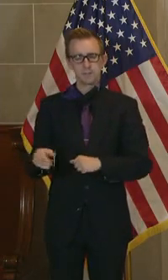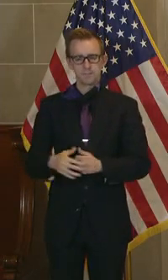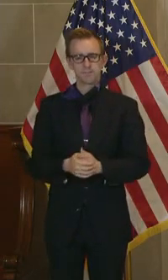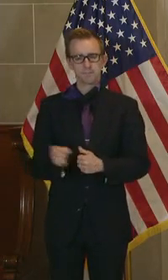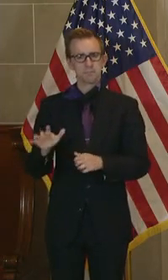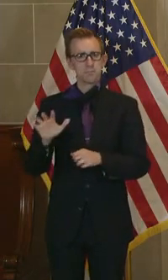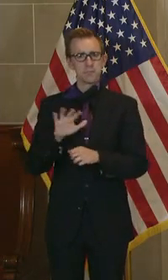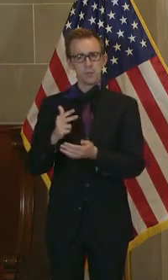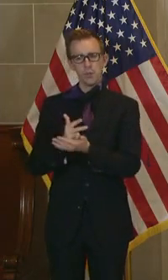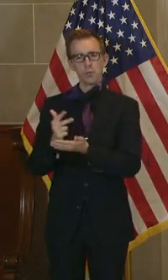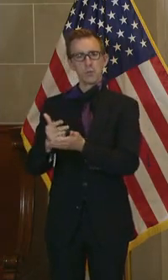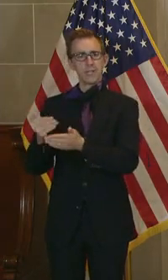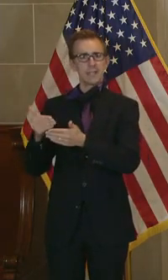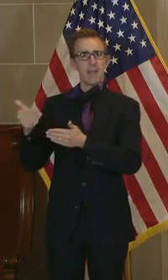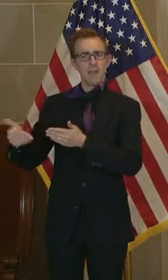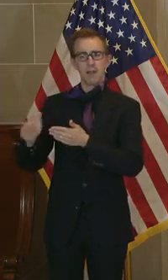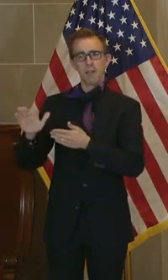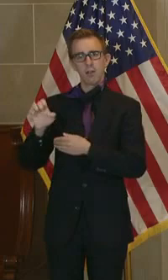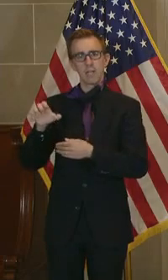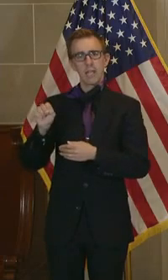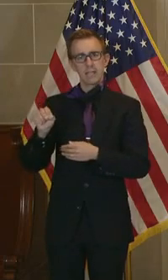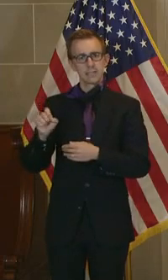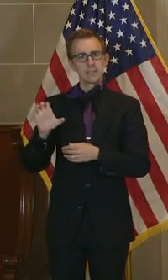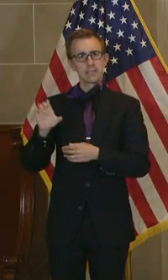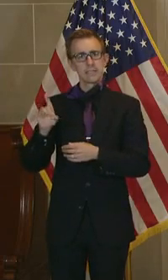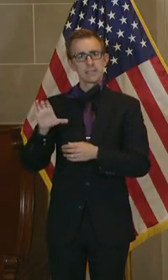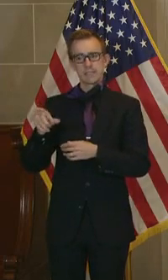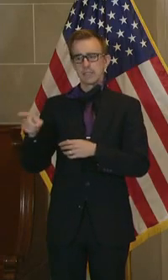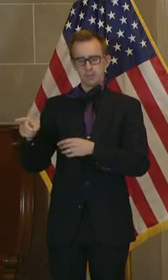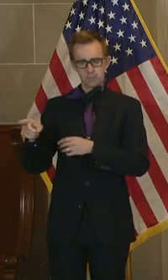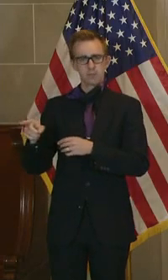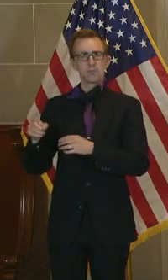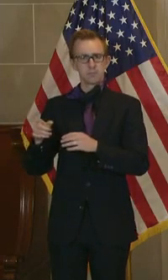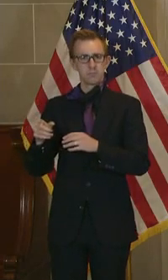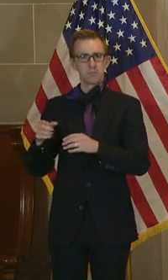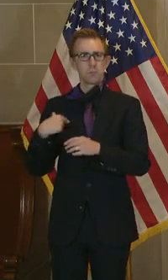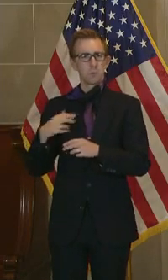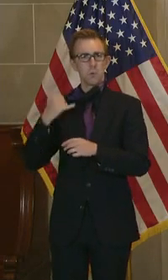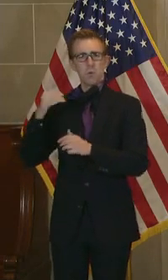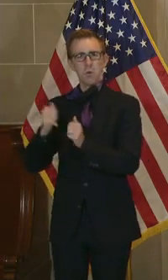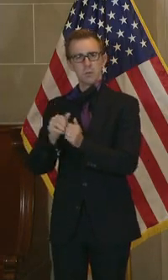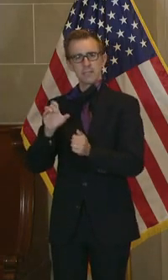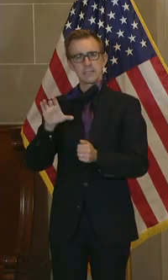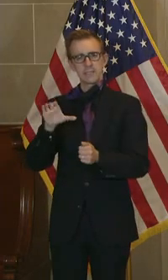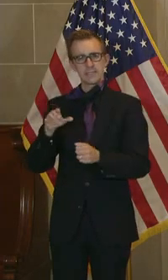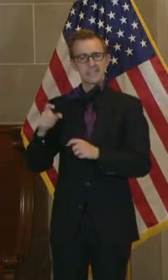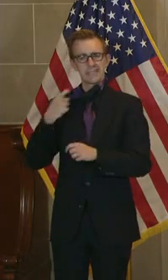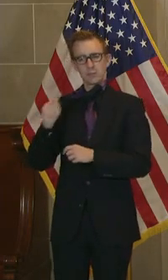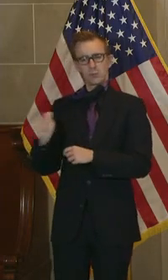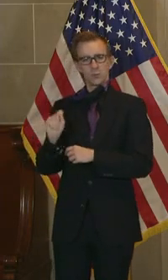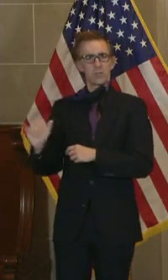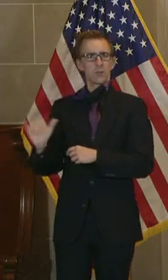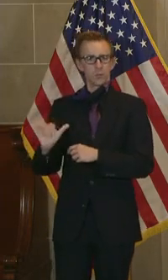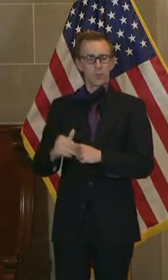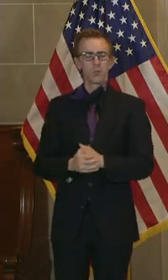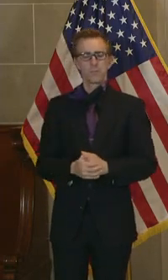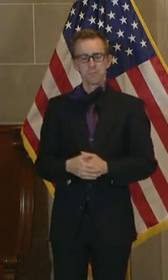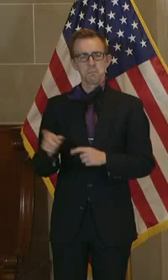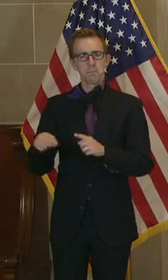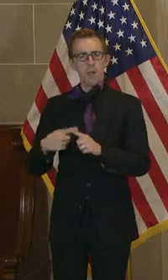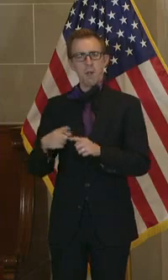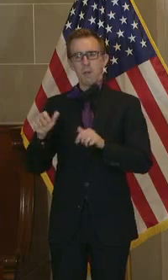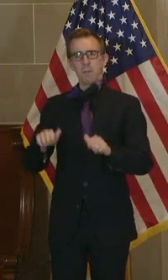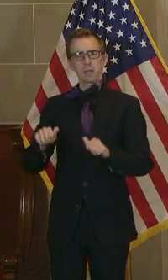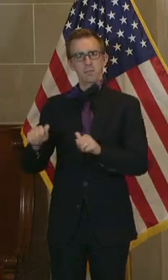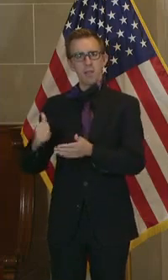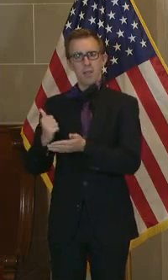3 weeks ahead of us in their cases. The CDC is on the ground there. We had a call with the CDC on Tuesday as well about possibly